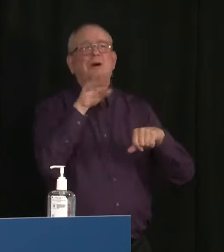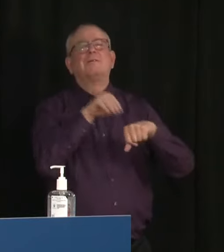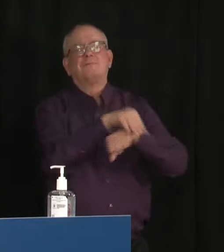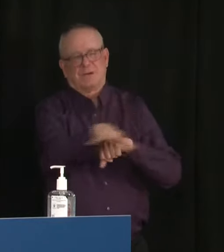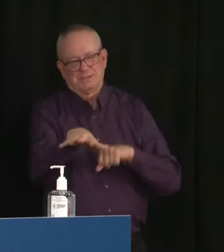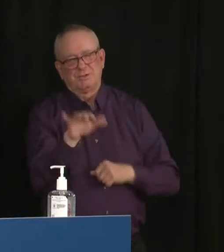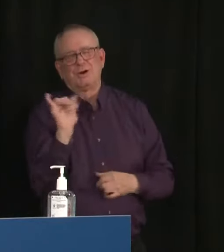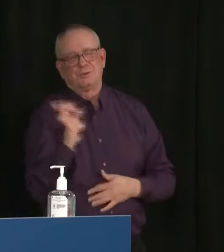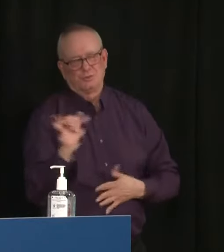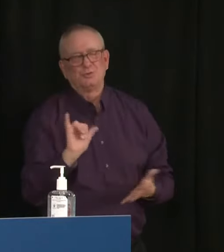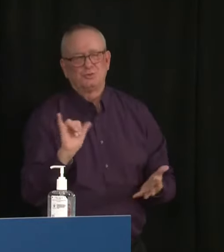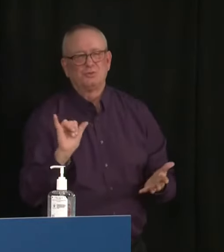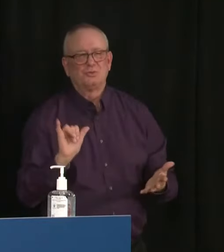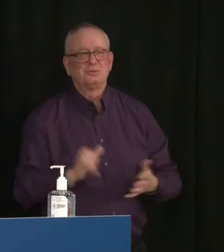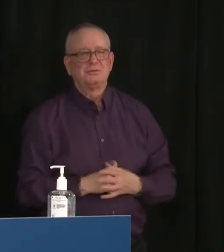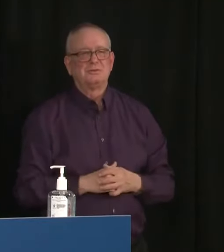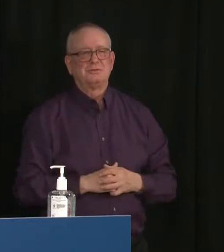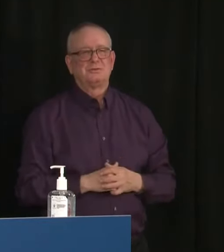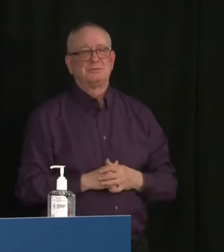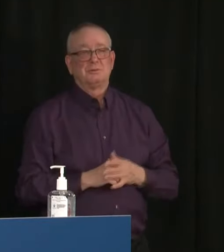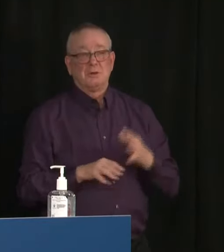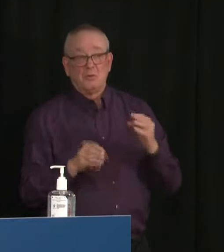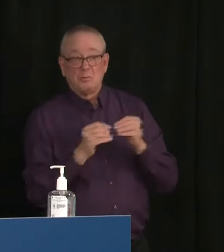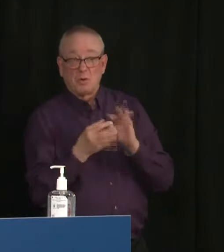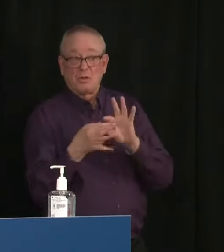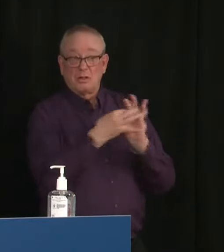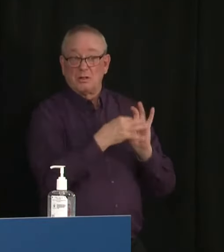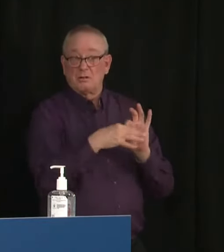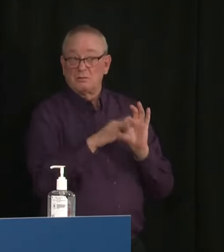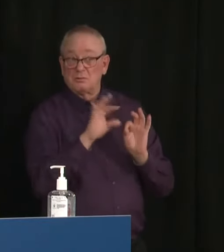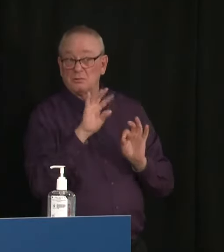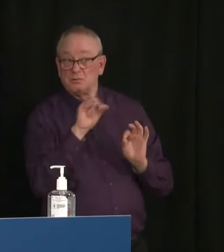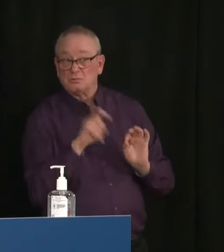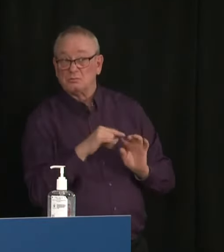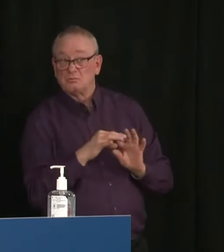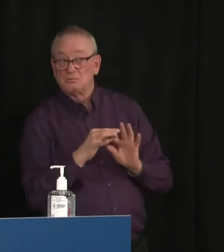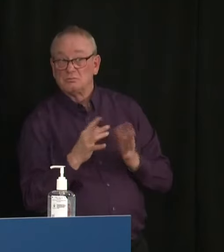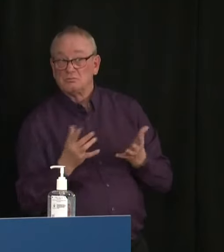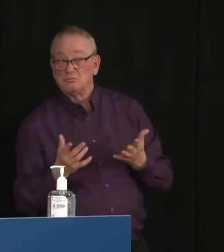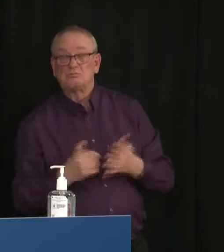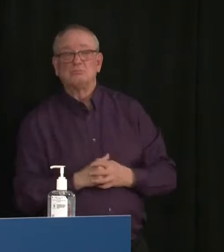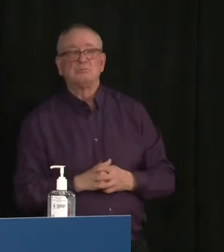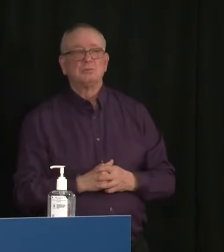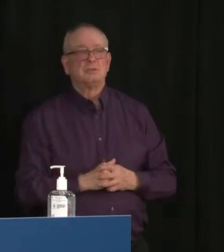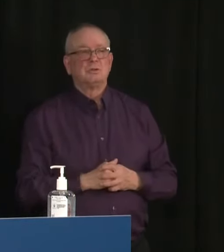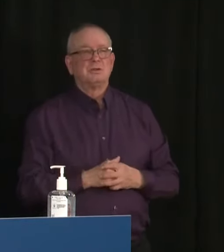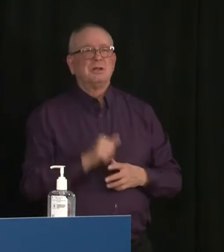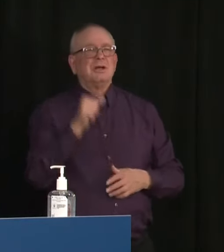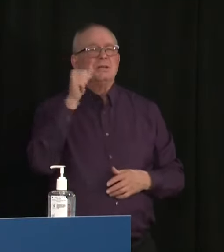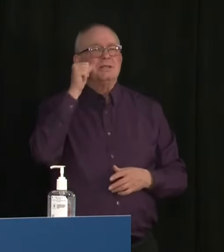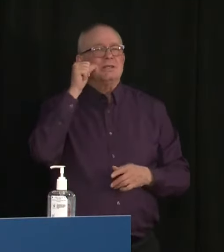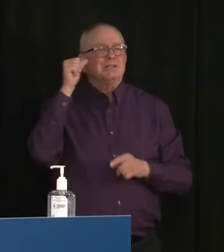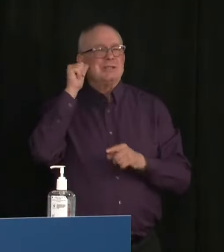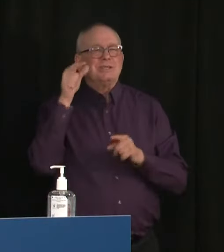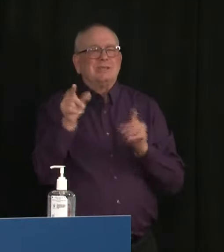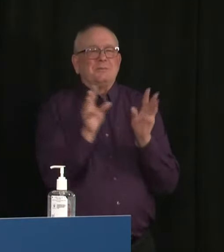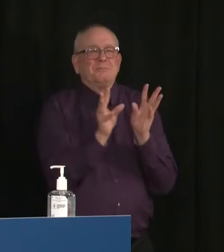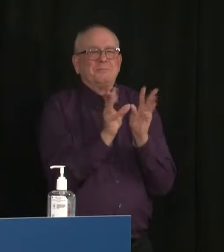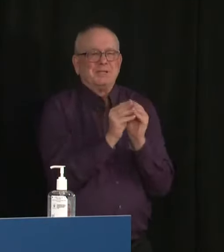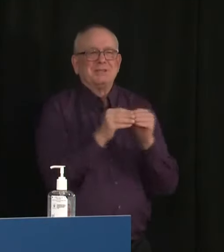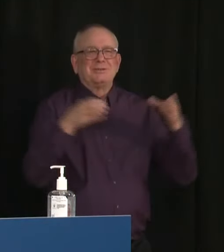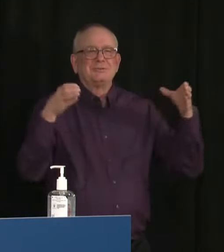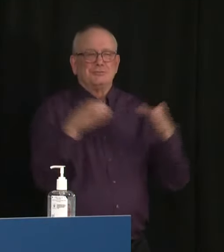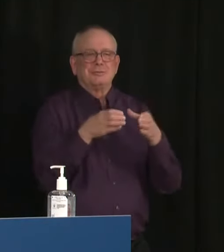Yeah, I just want to know if you had recommended yesterday in the Emergency Management Cabinet Committee that we should be looking at additional measures, given